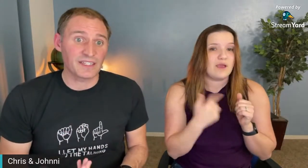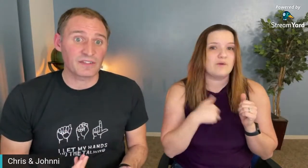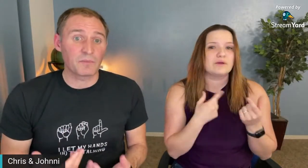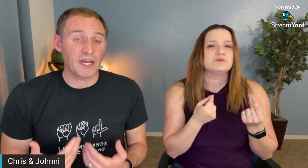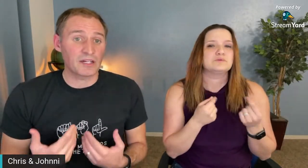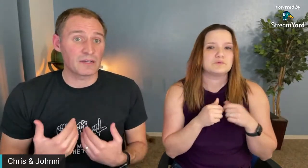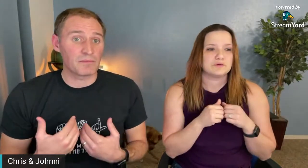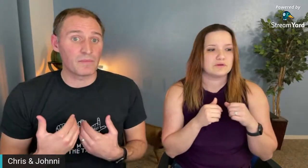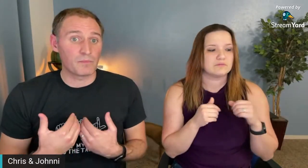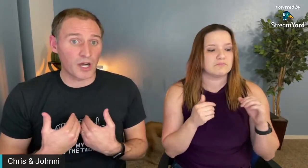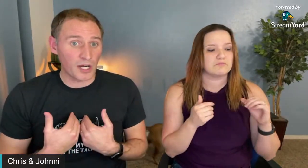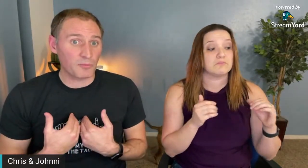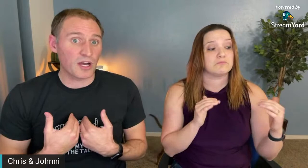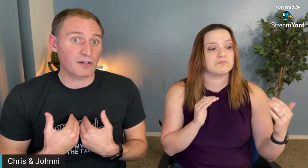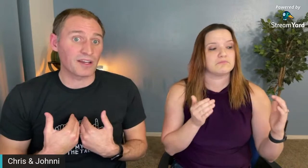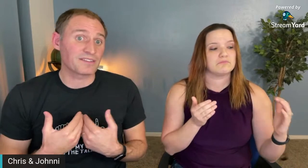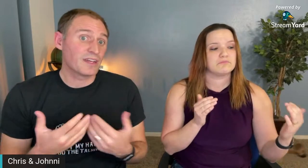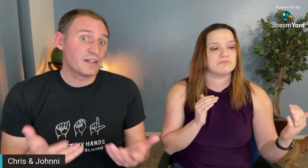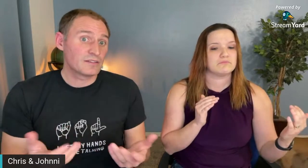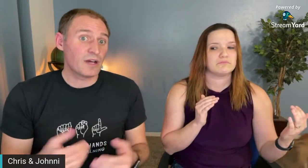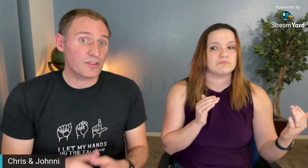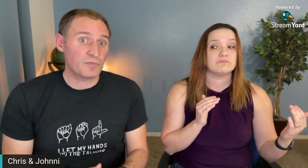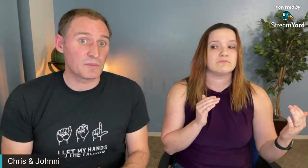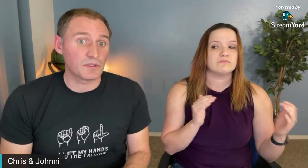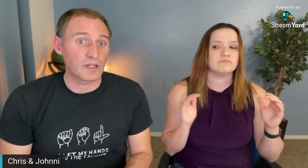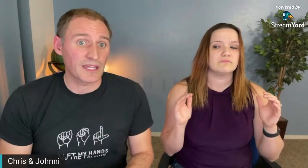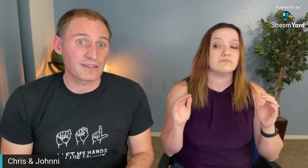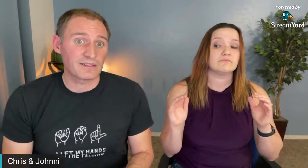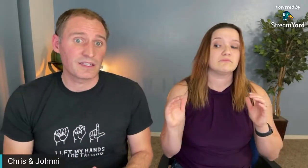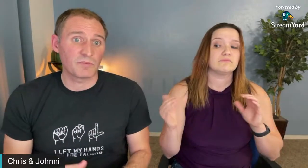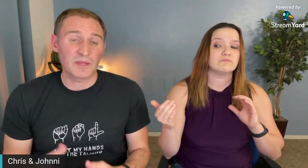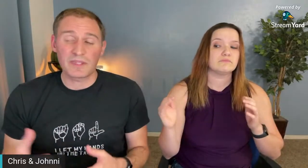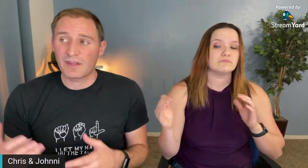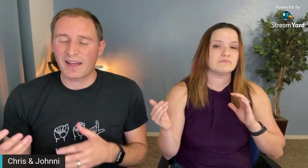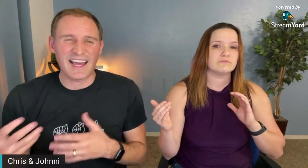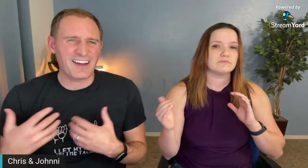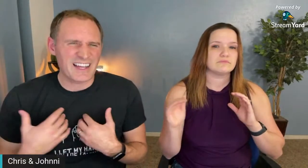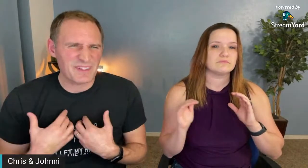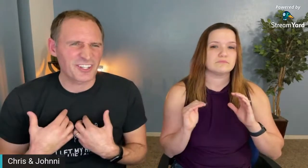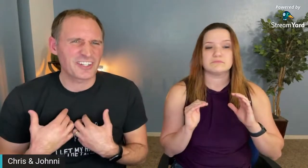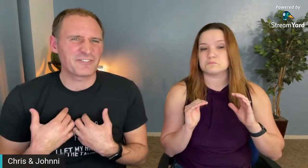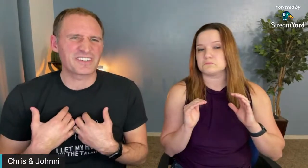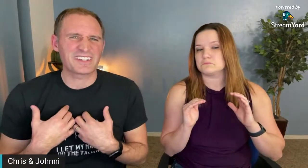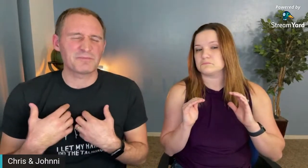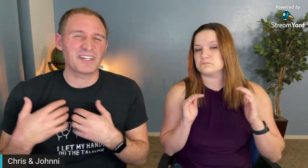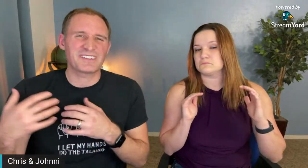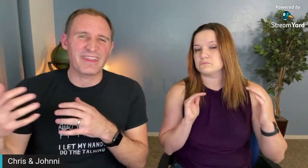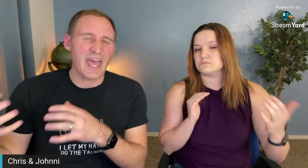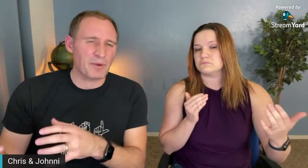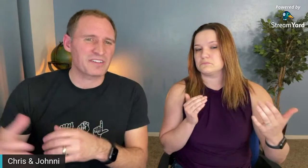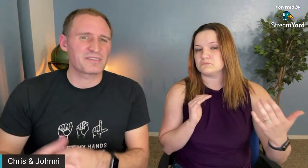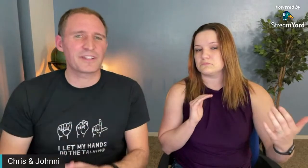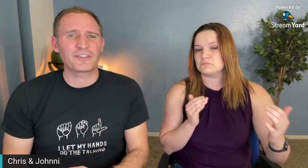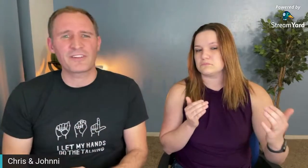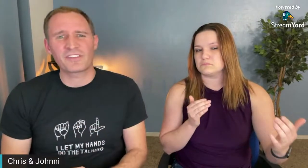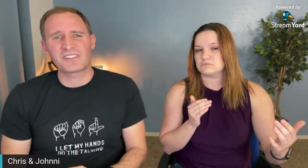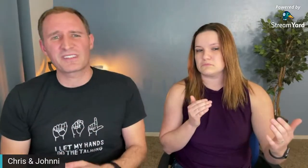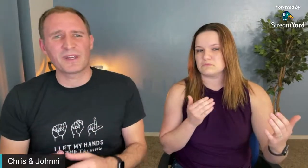of comparing our progress to other people. And, maybe I've been learning for 6 months and that person's been learning for 6 months